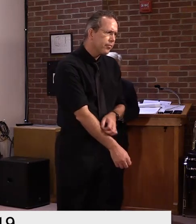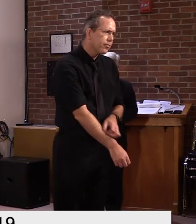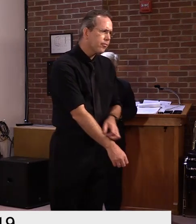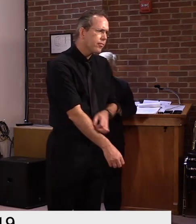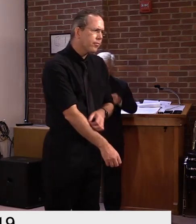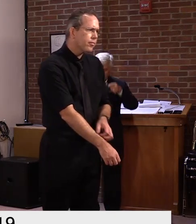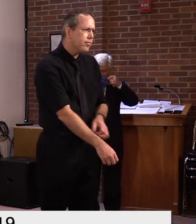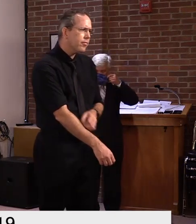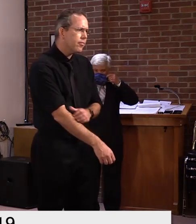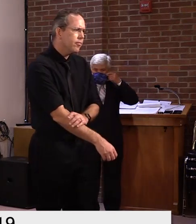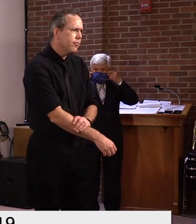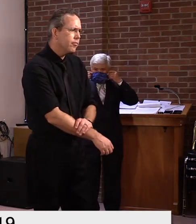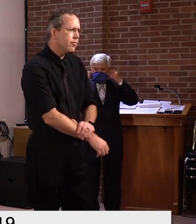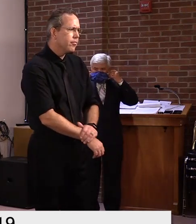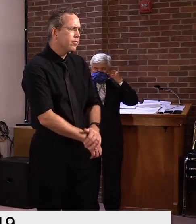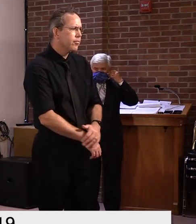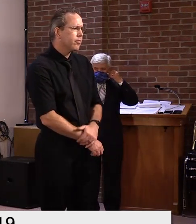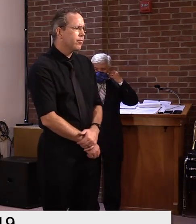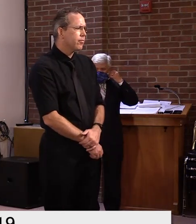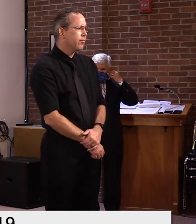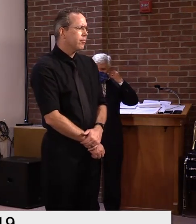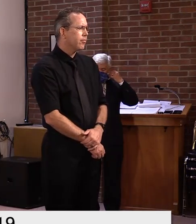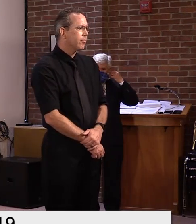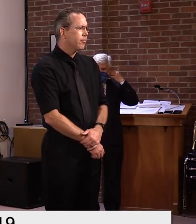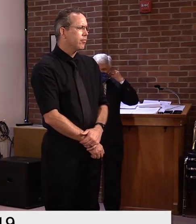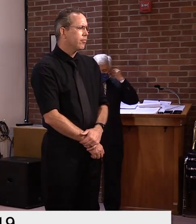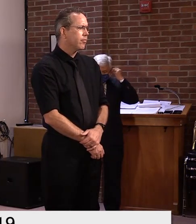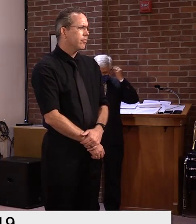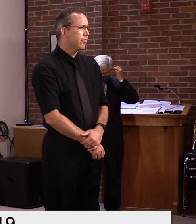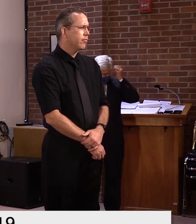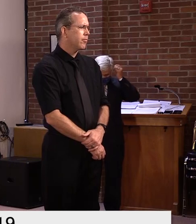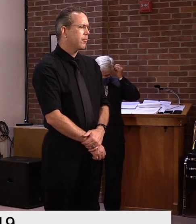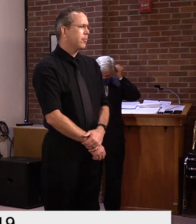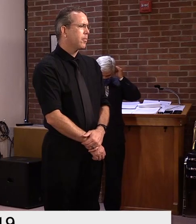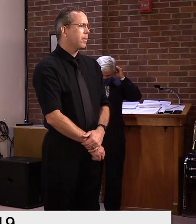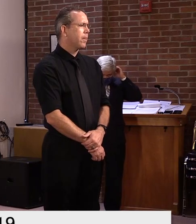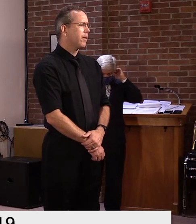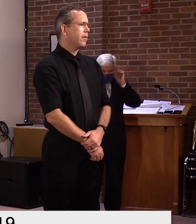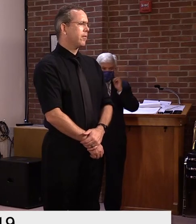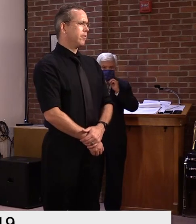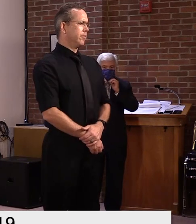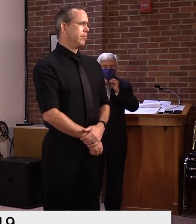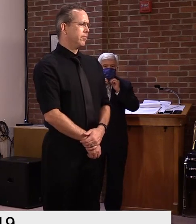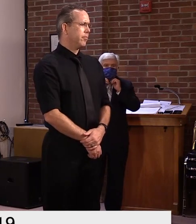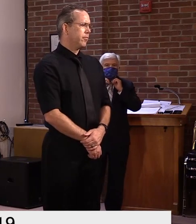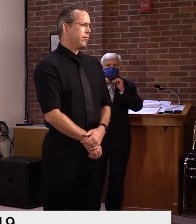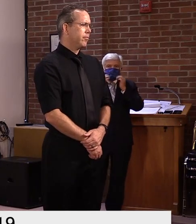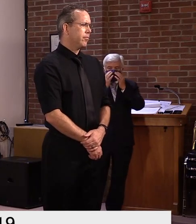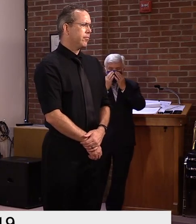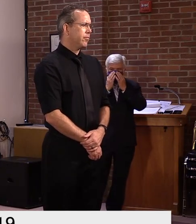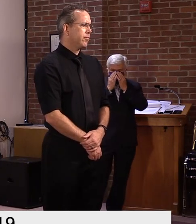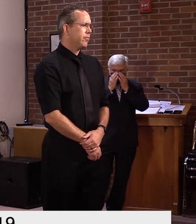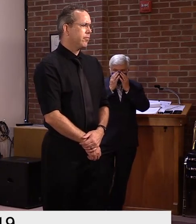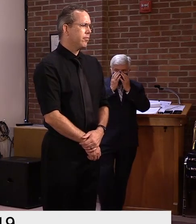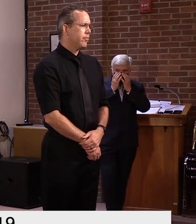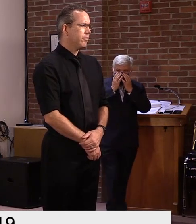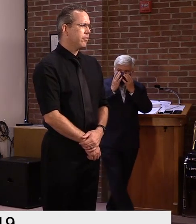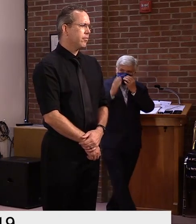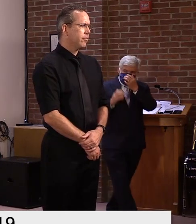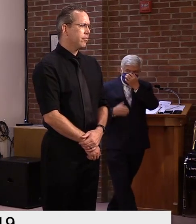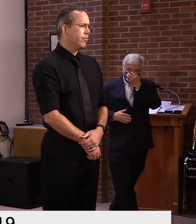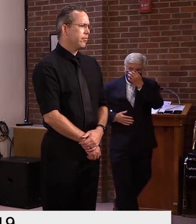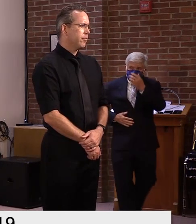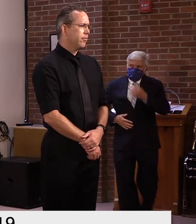community, are no longer scheduling post-travel COVID tests for the seventh day for non-symptomatic essential workers who